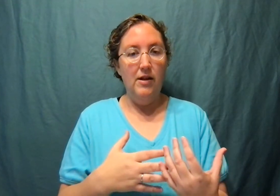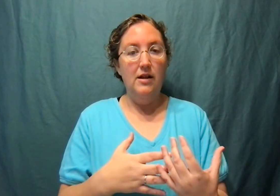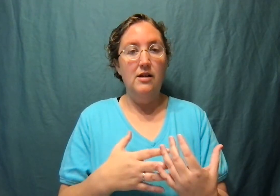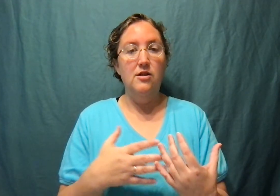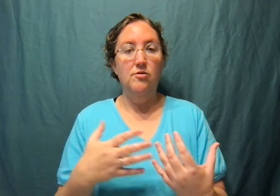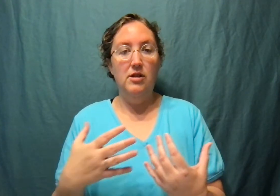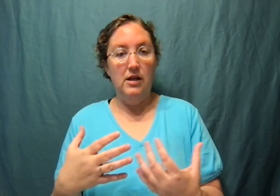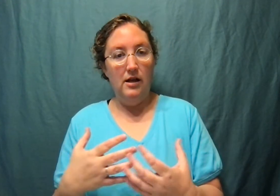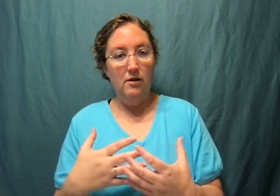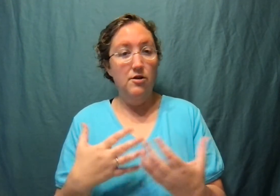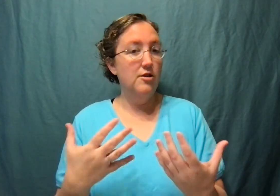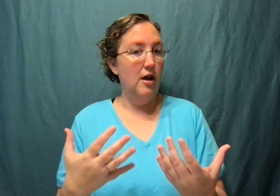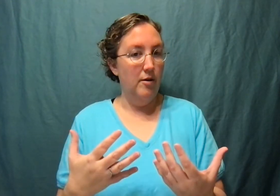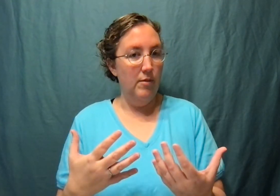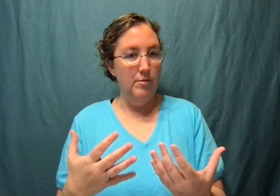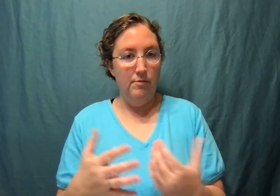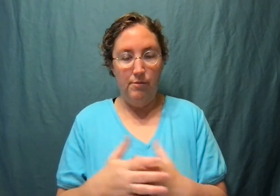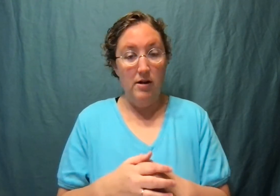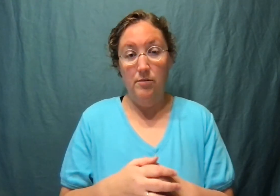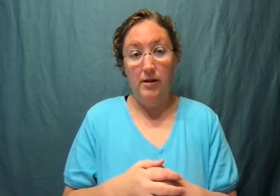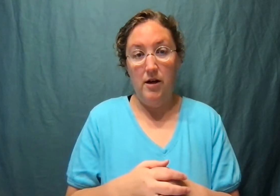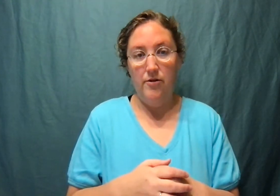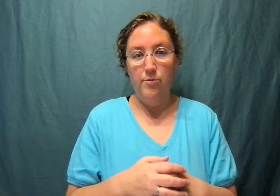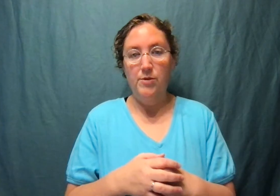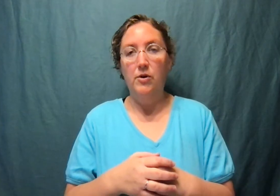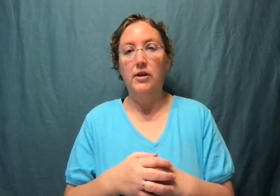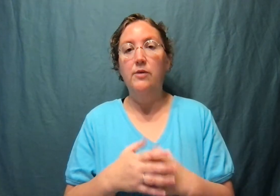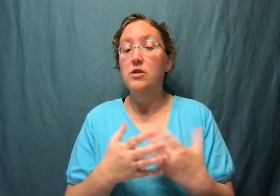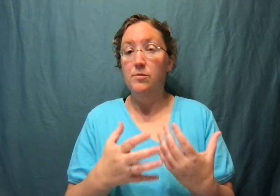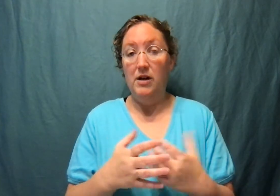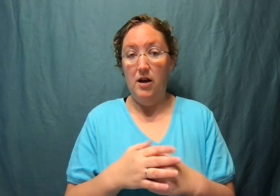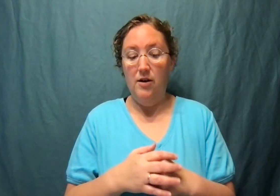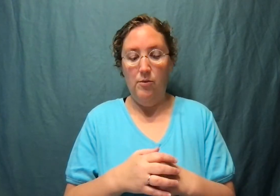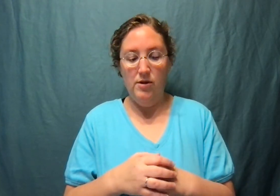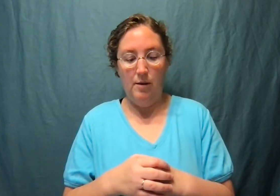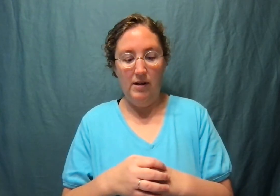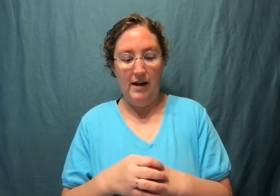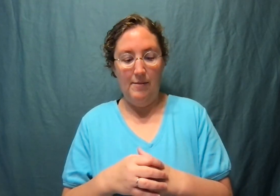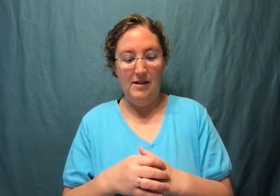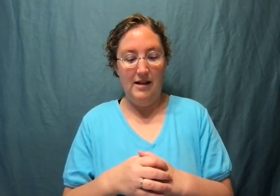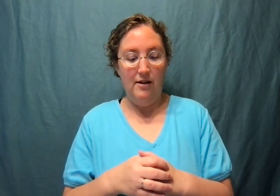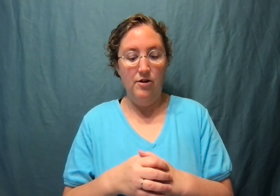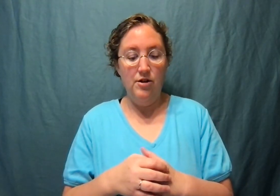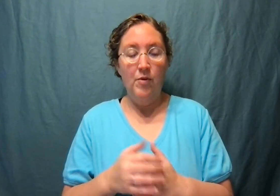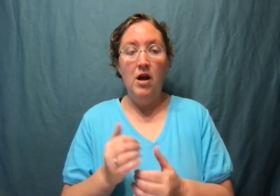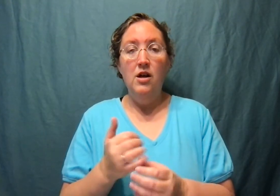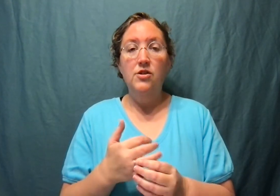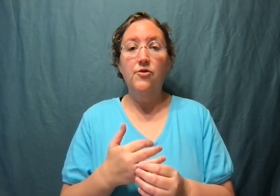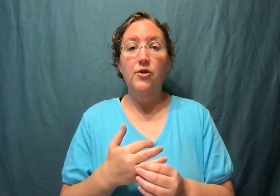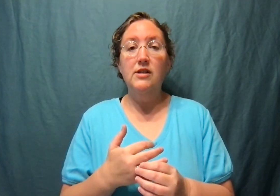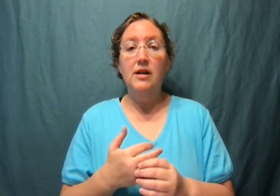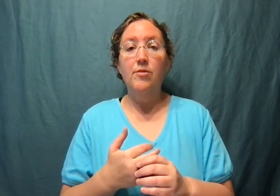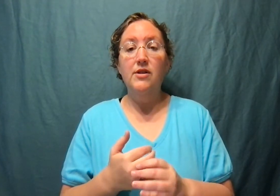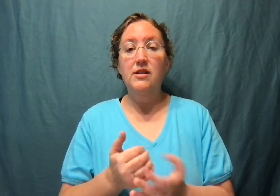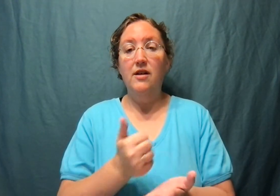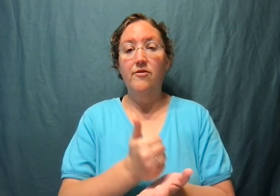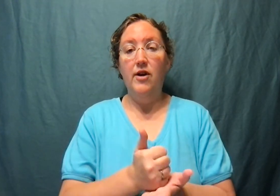that is used in English, possibly in other spoken languages, but not something that happens in English. So for example, the sign for